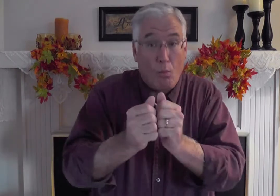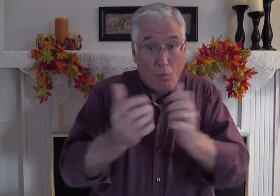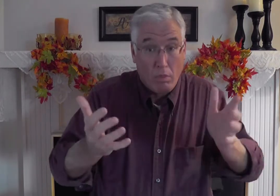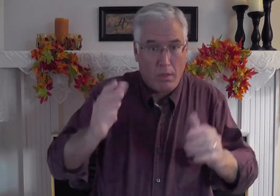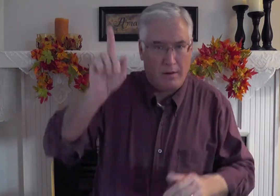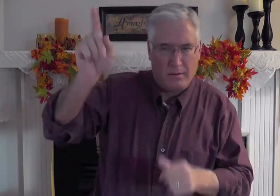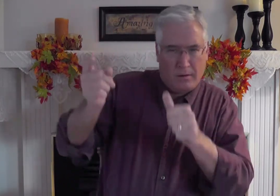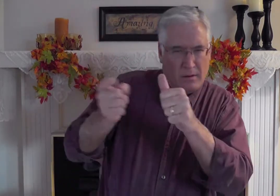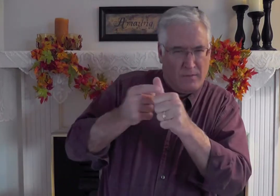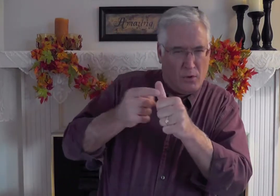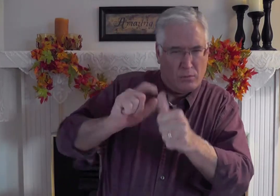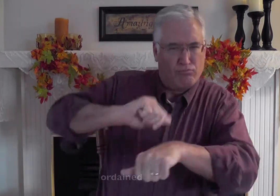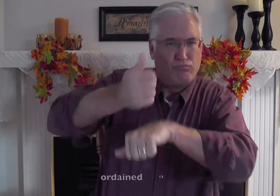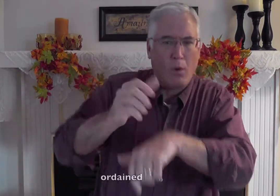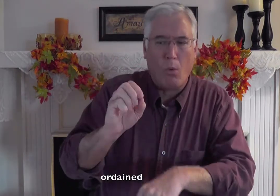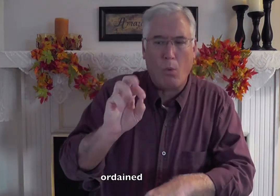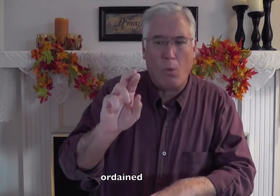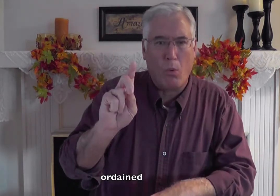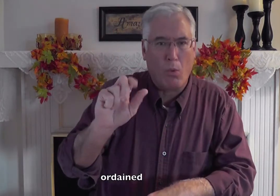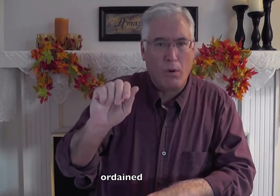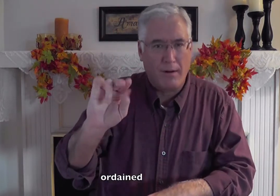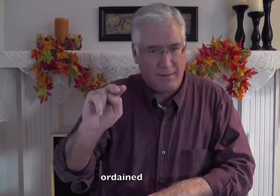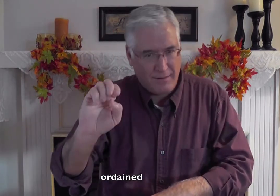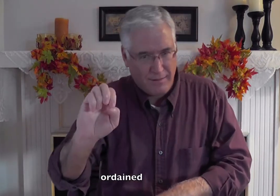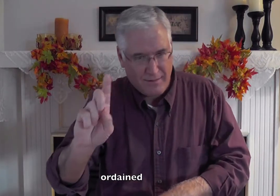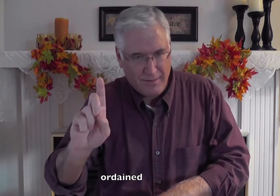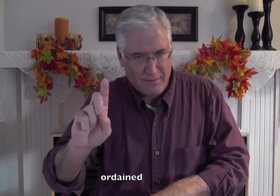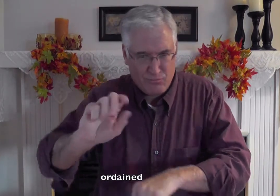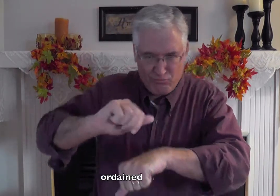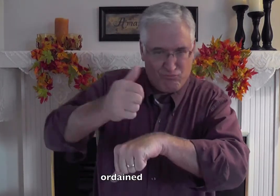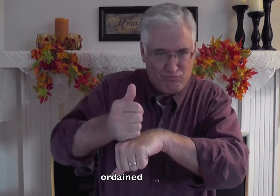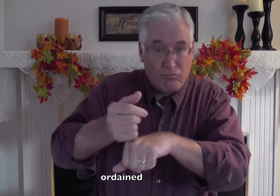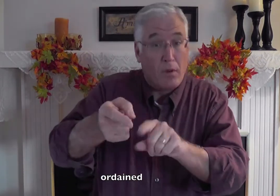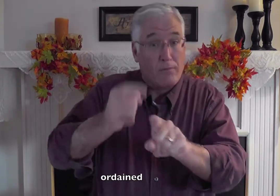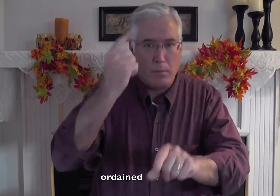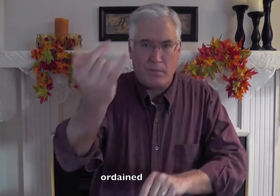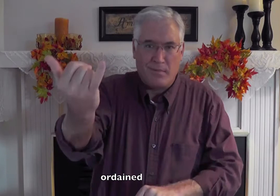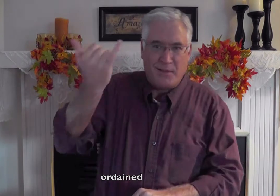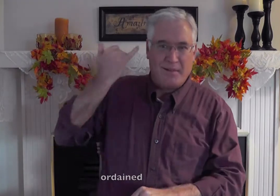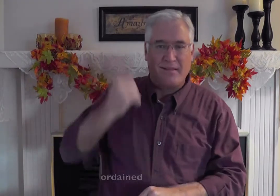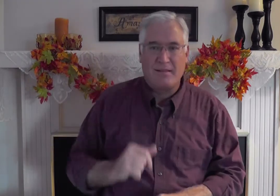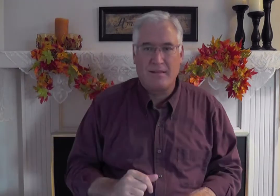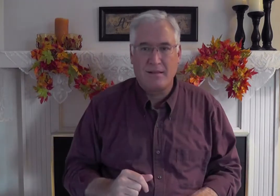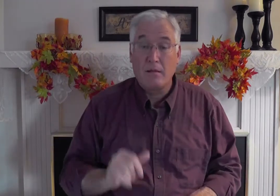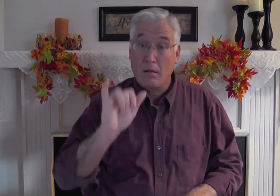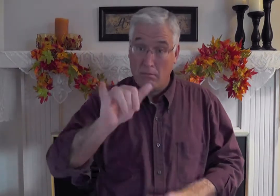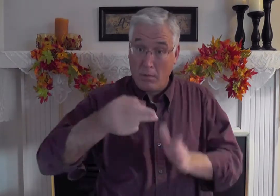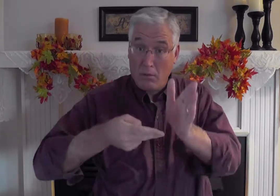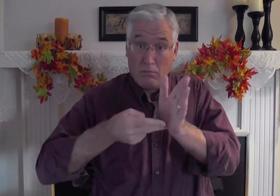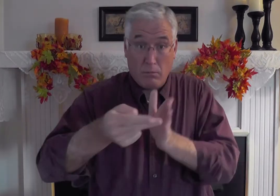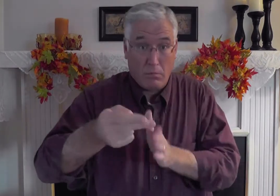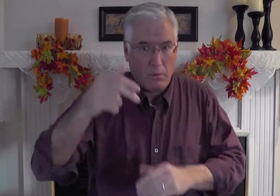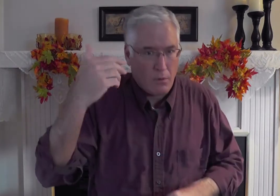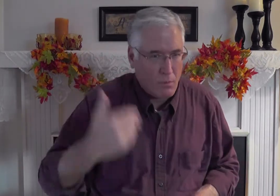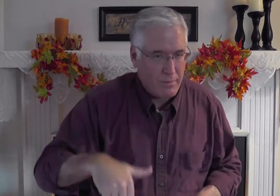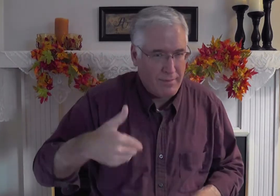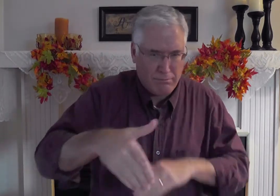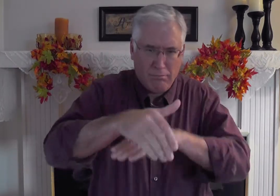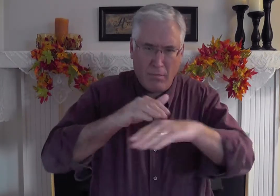his decree, it will happen. He has ordained it from eternity past. And that